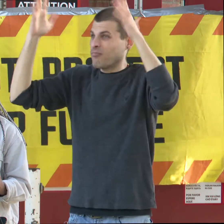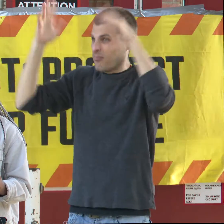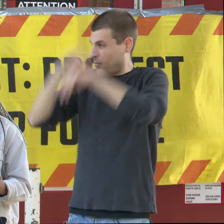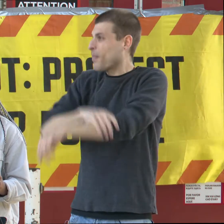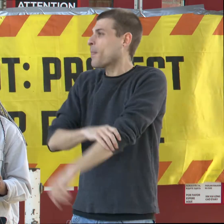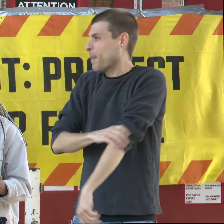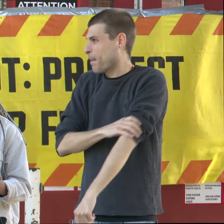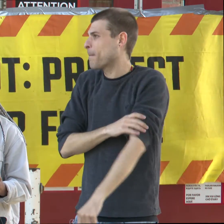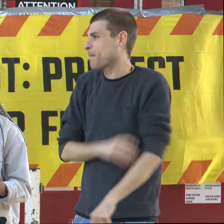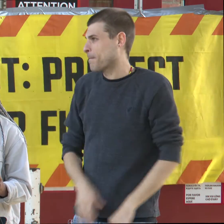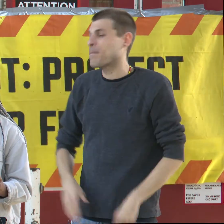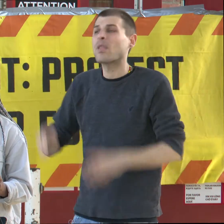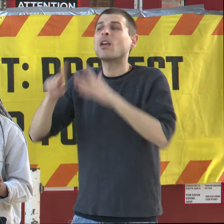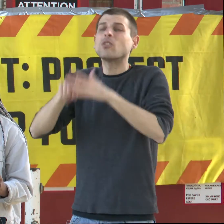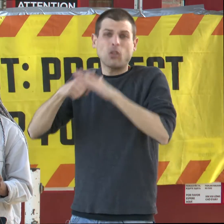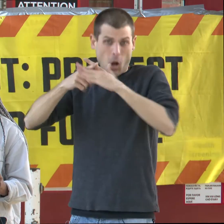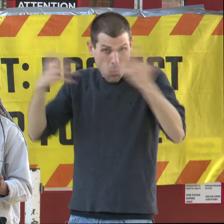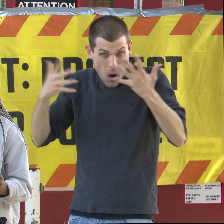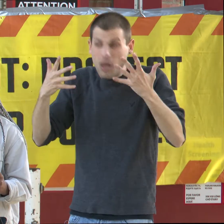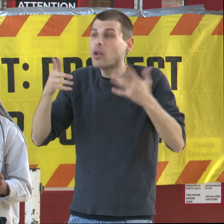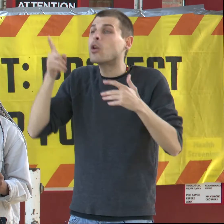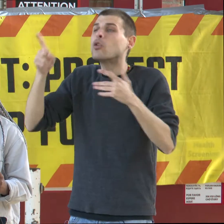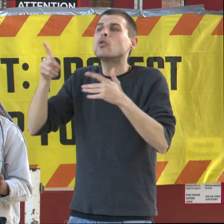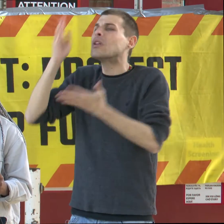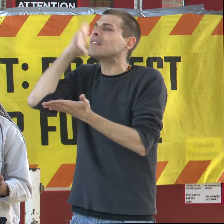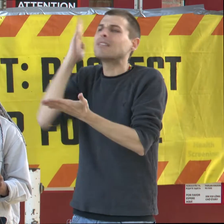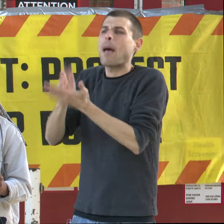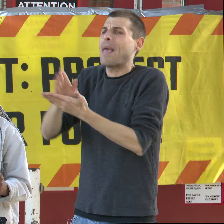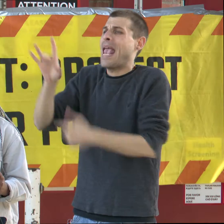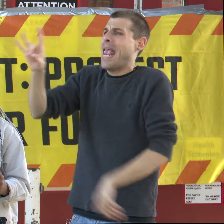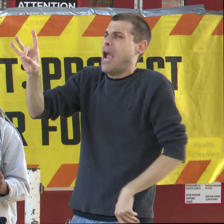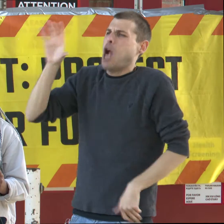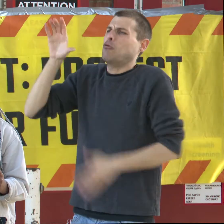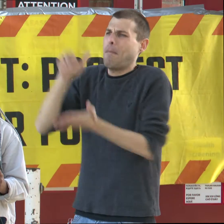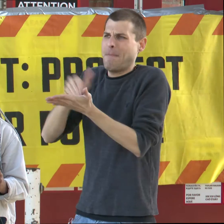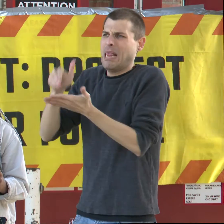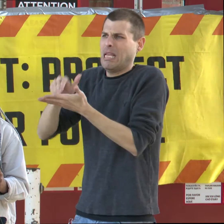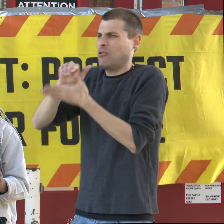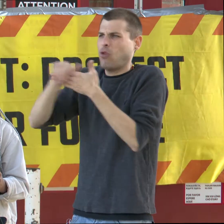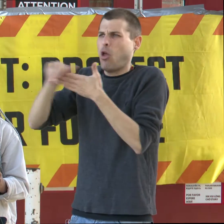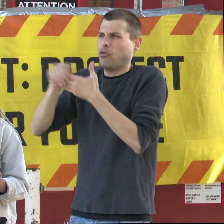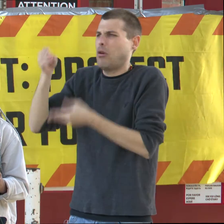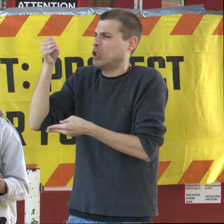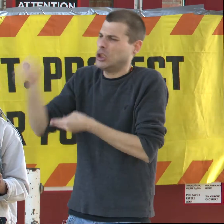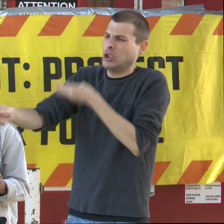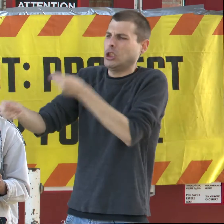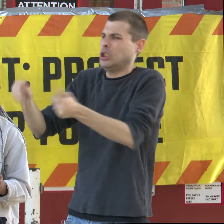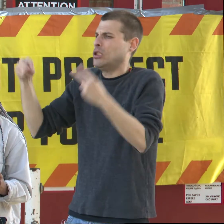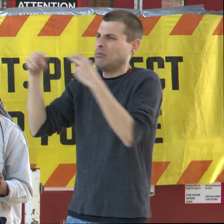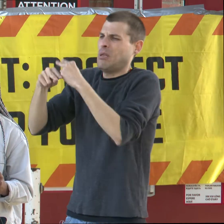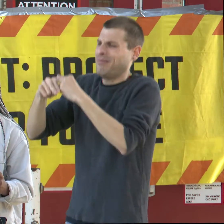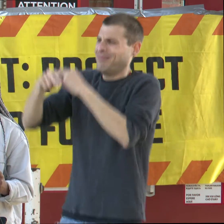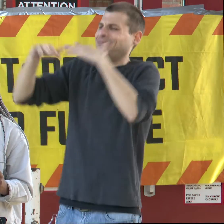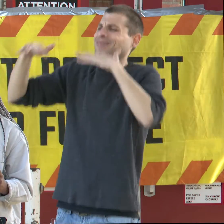For one, you can scrap the idea of spending $800 million on any sort of freeway expansion, because 40% of Oregon's